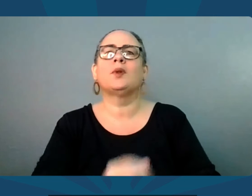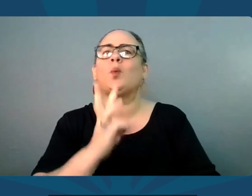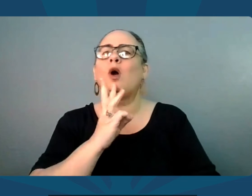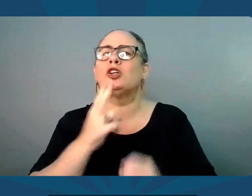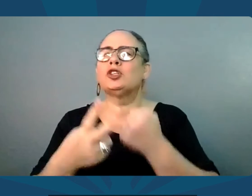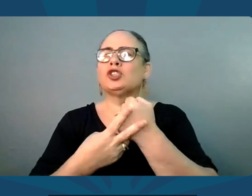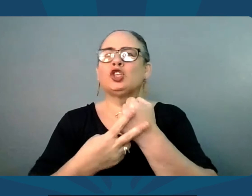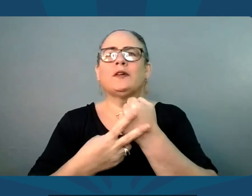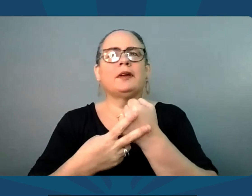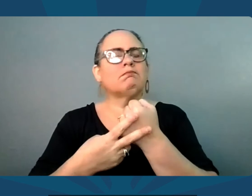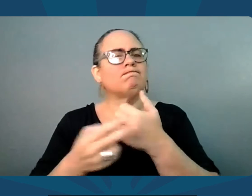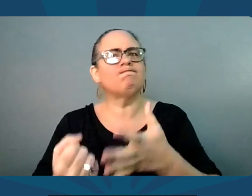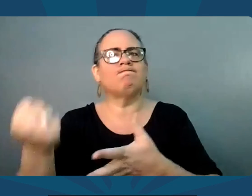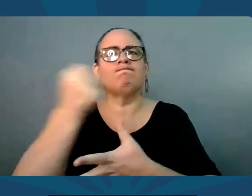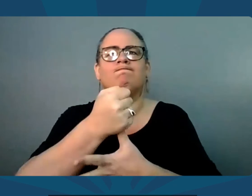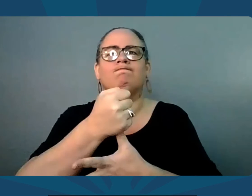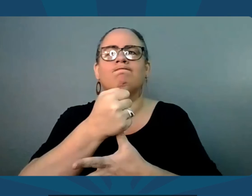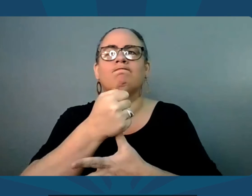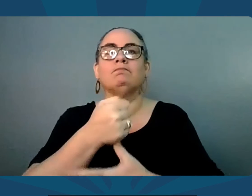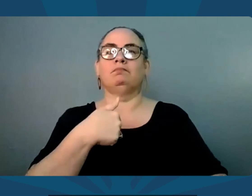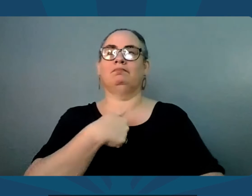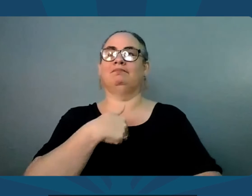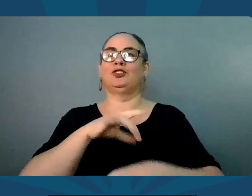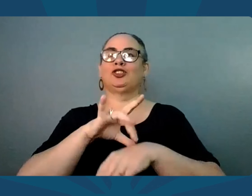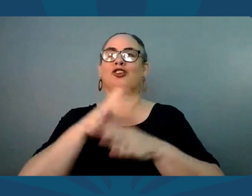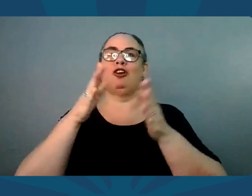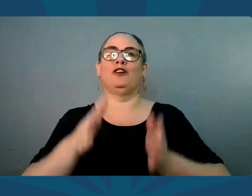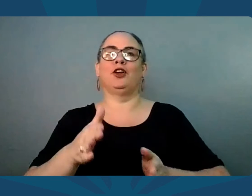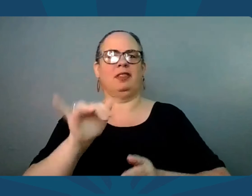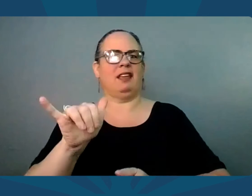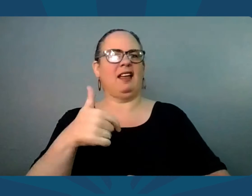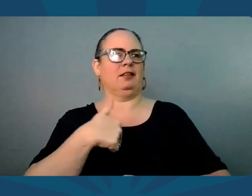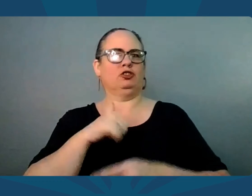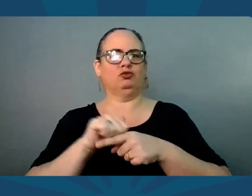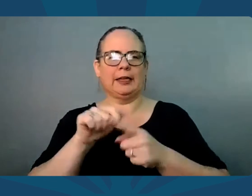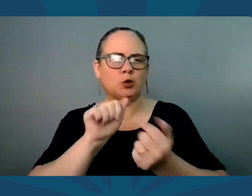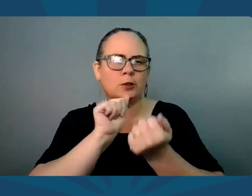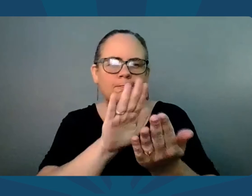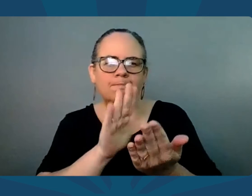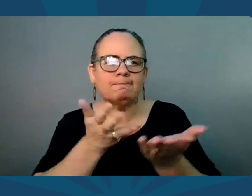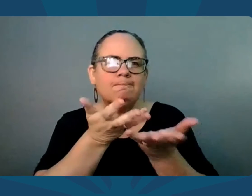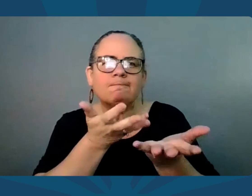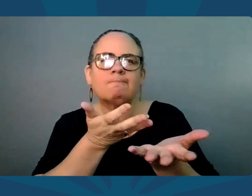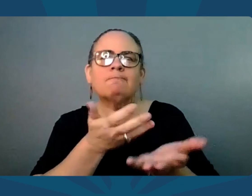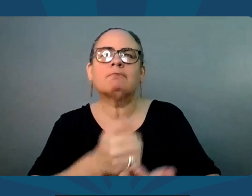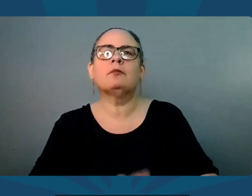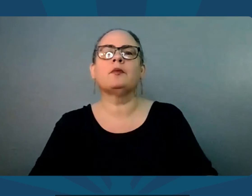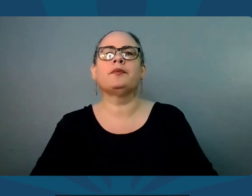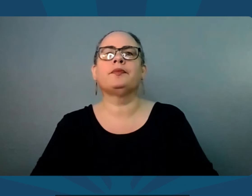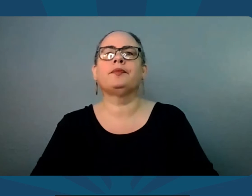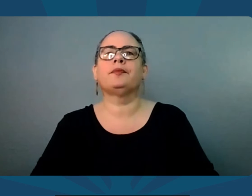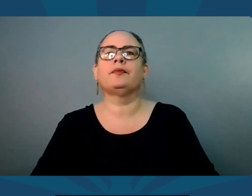Water conservation is a high priority, and as a geographer, it's one I'm trained to address.